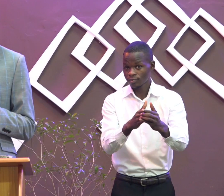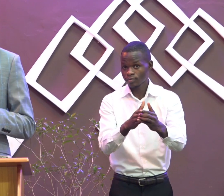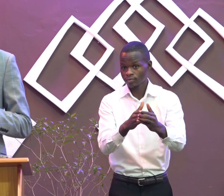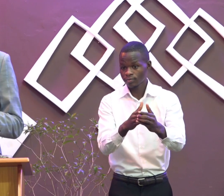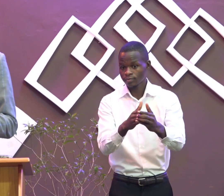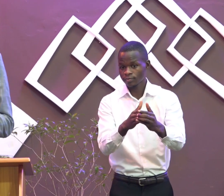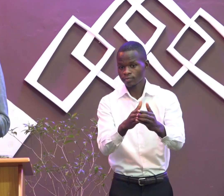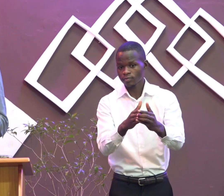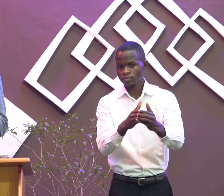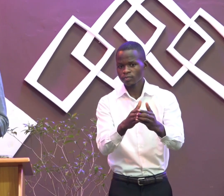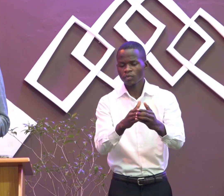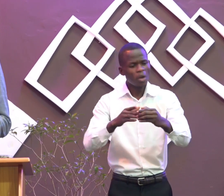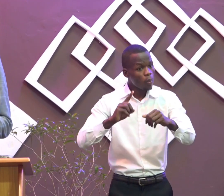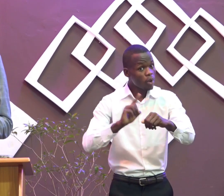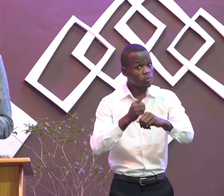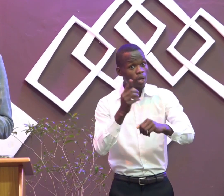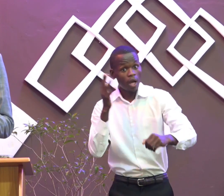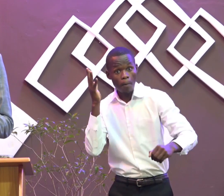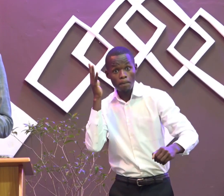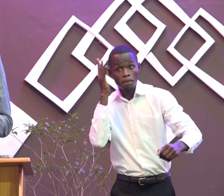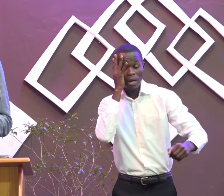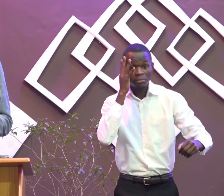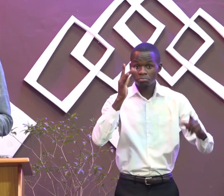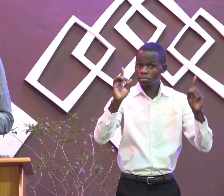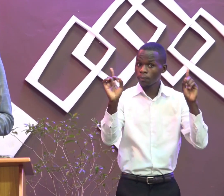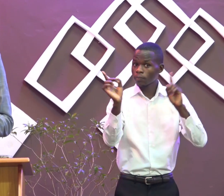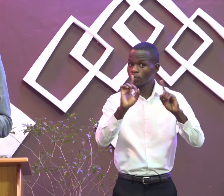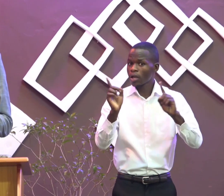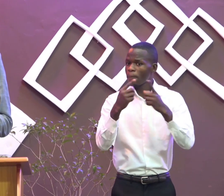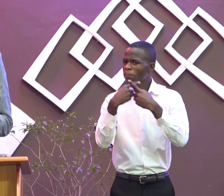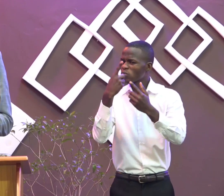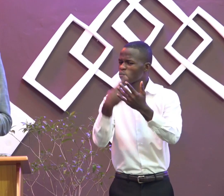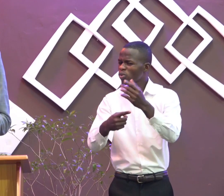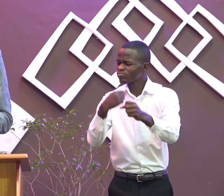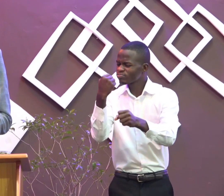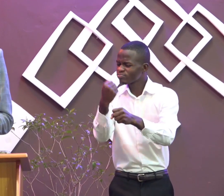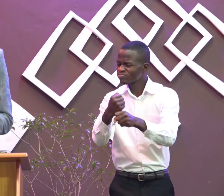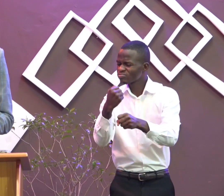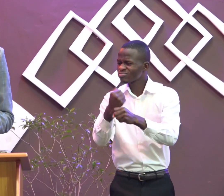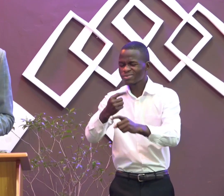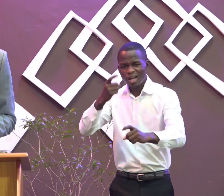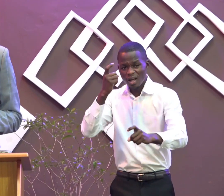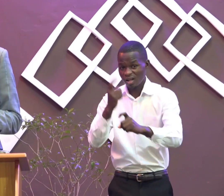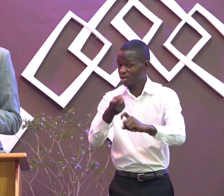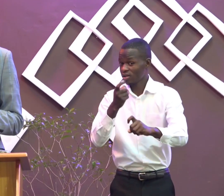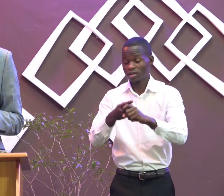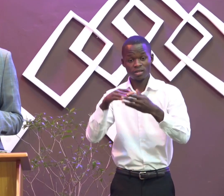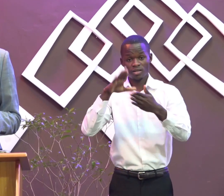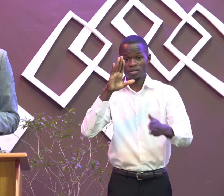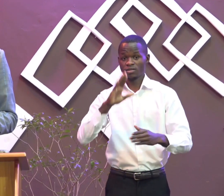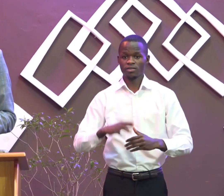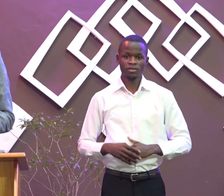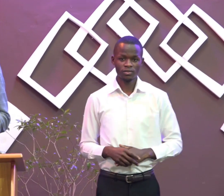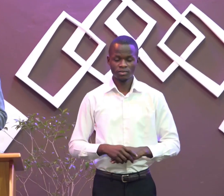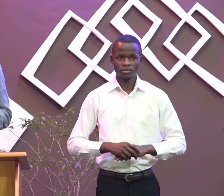that leads you. Nga tomukubye tokoze na yenga kyomukoze kizibu nnyo nnyo nnyo nnyo.